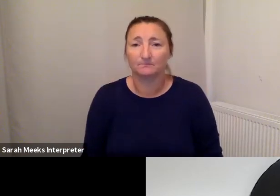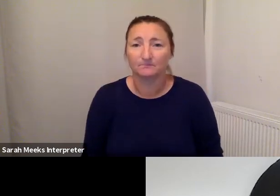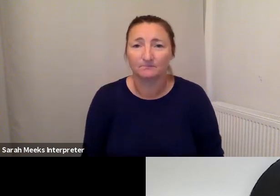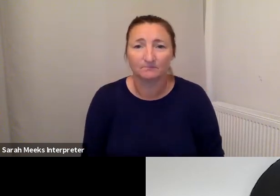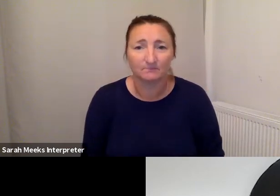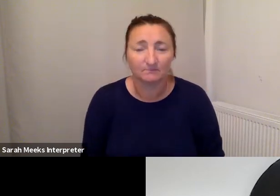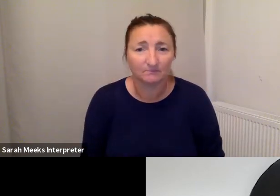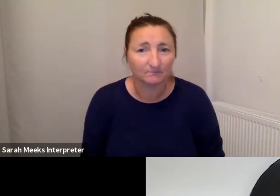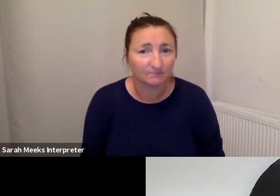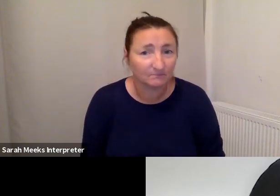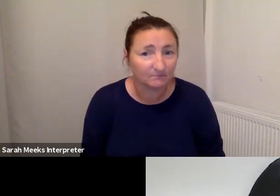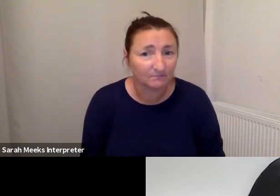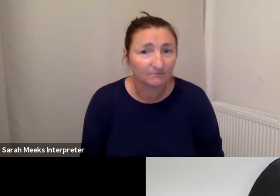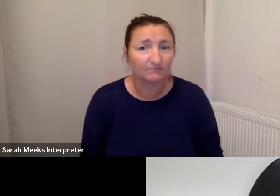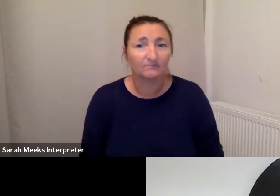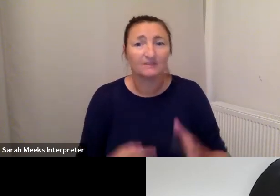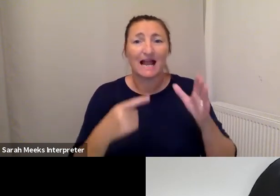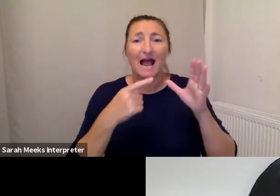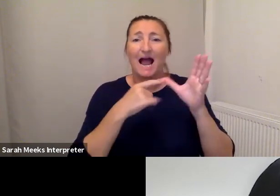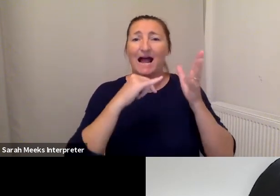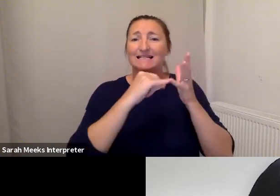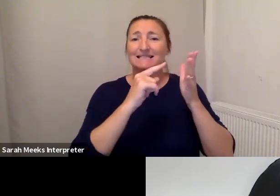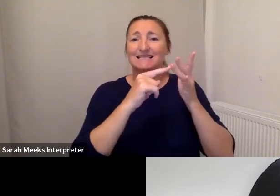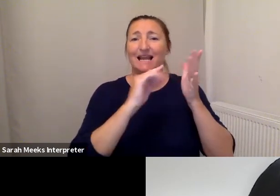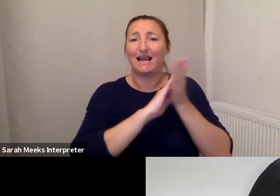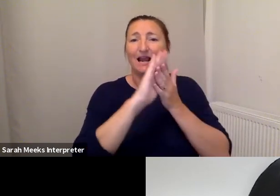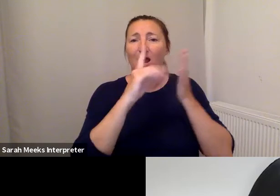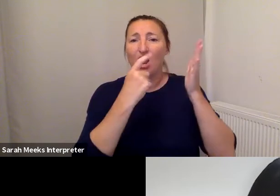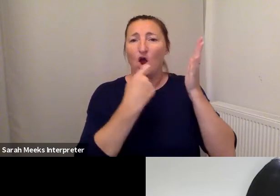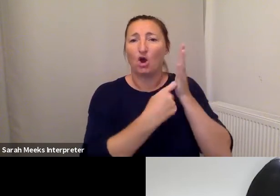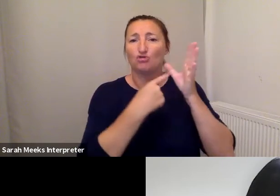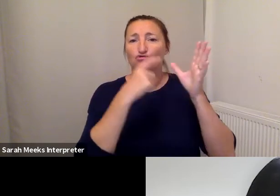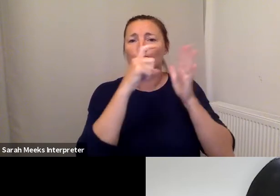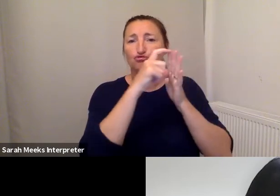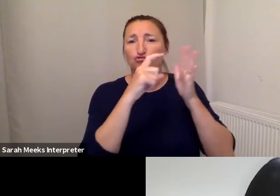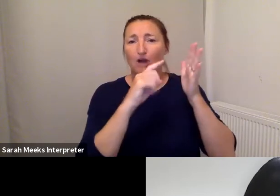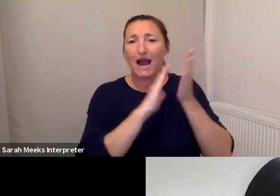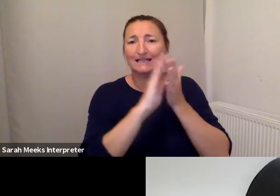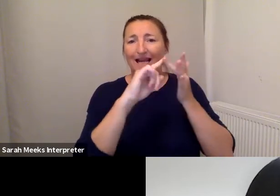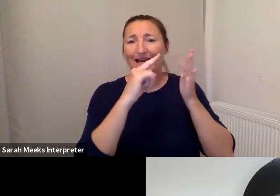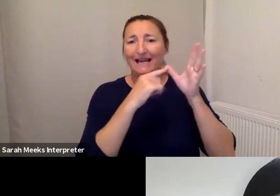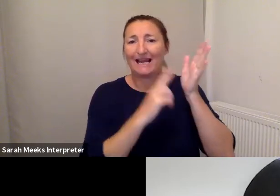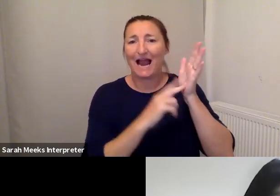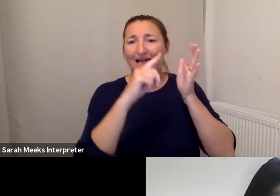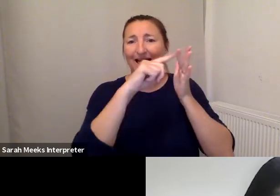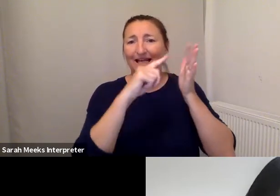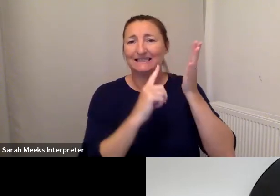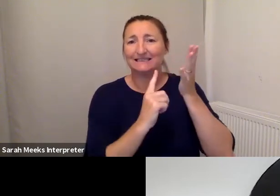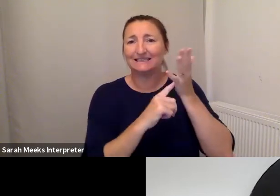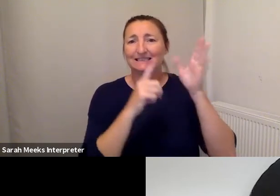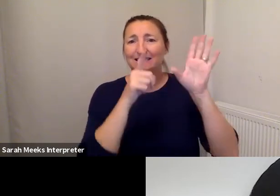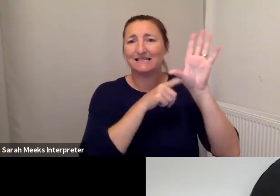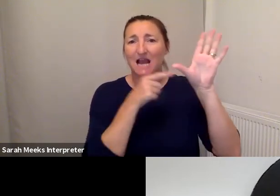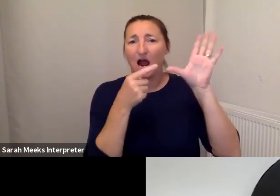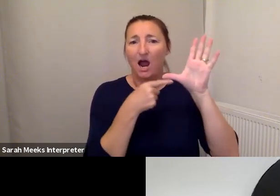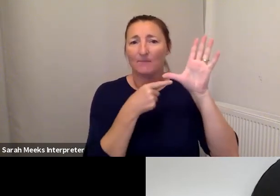best practice is Asi Radhya Nitya, Program Officer of Urban Resilience